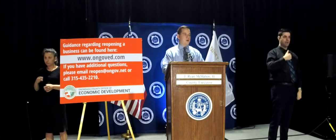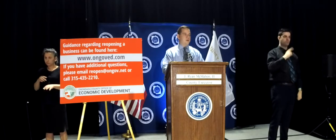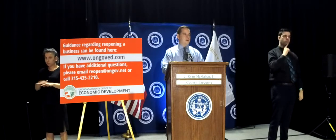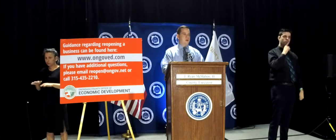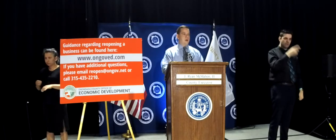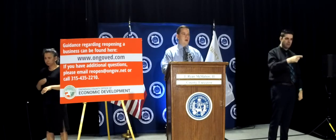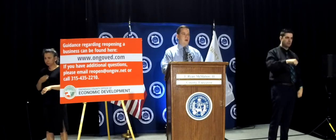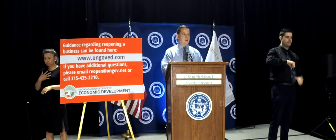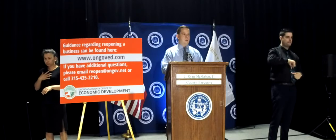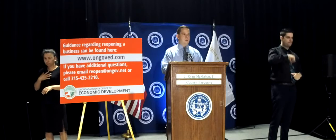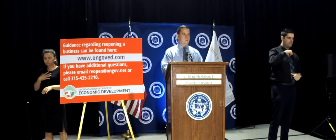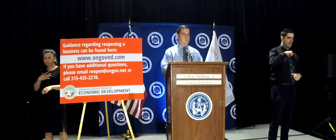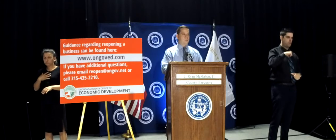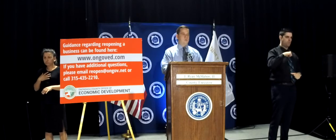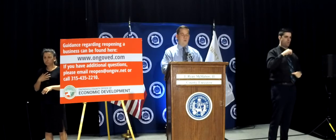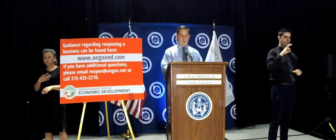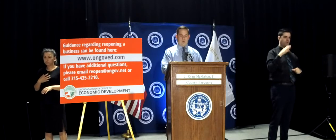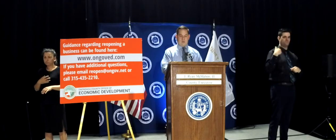have done